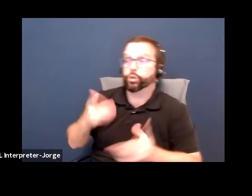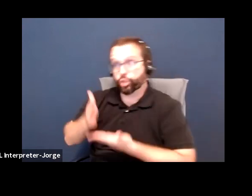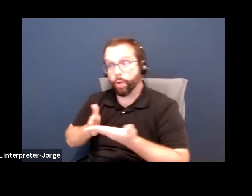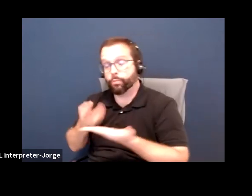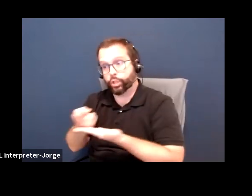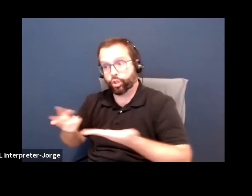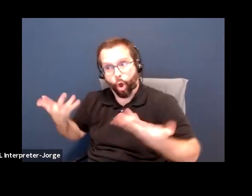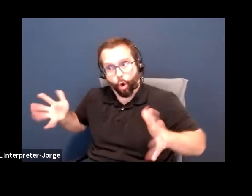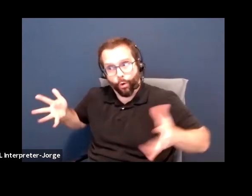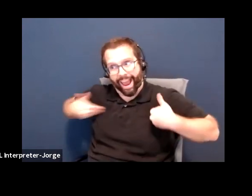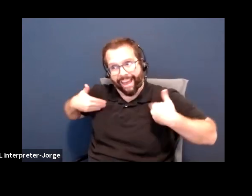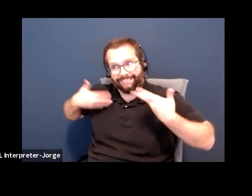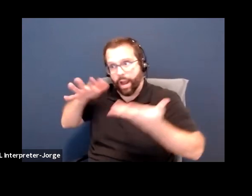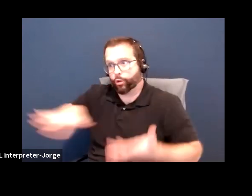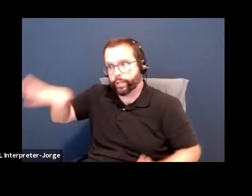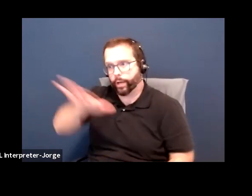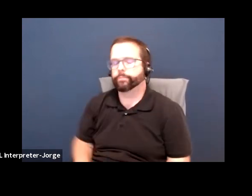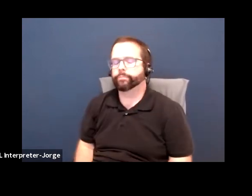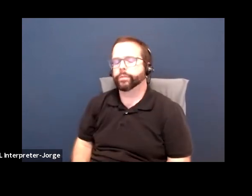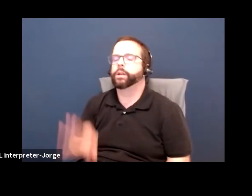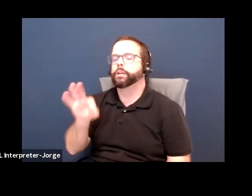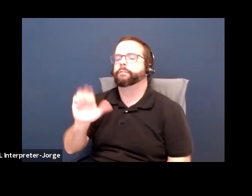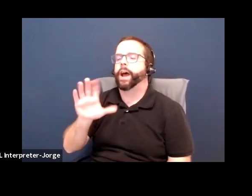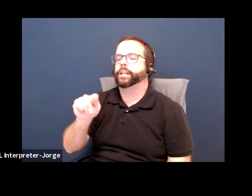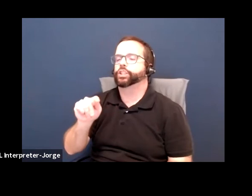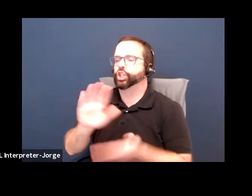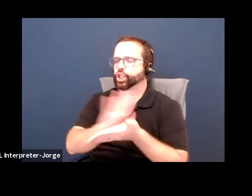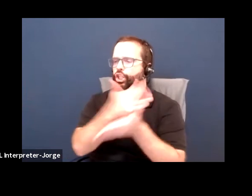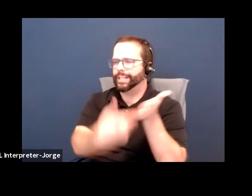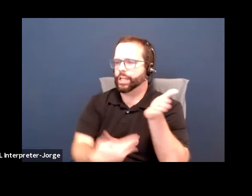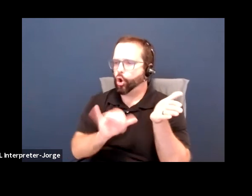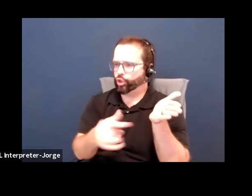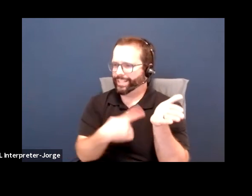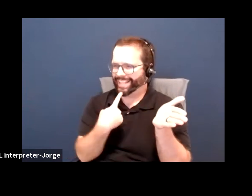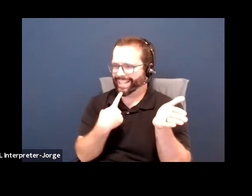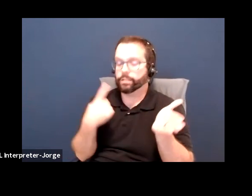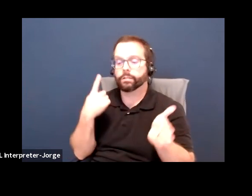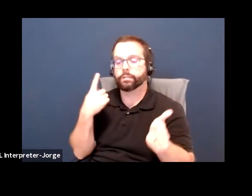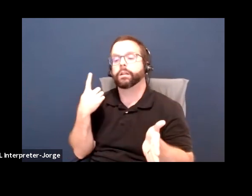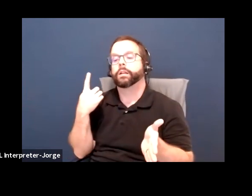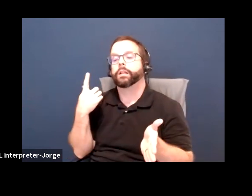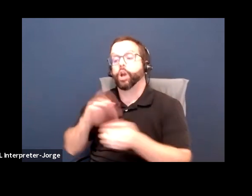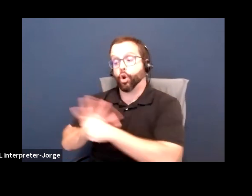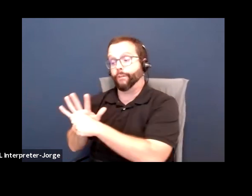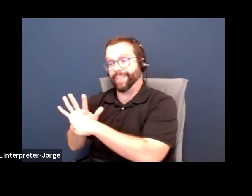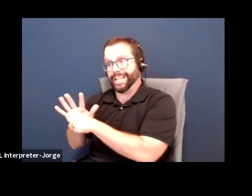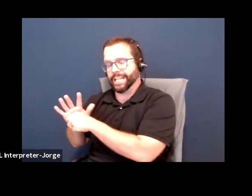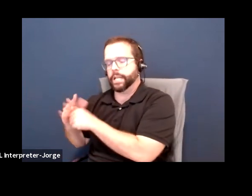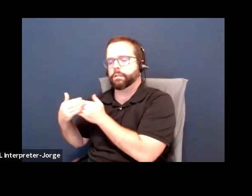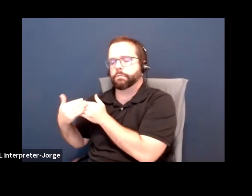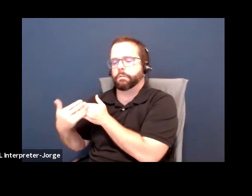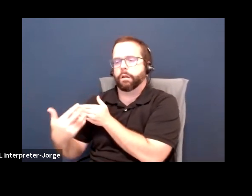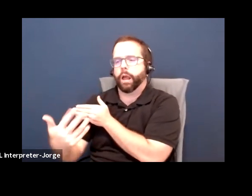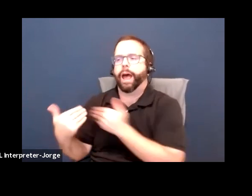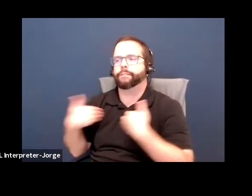this fact sheet is that because of COVID, there have been emergency transition vouchers. They are